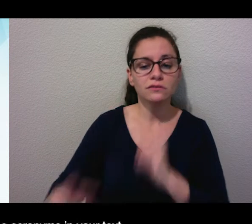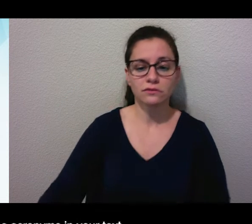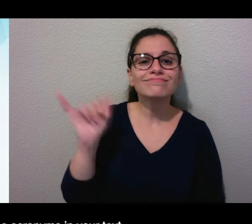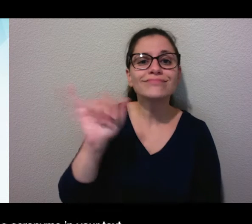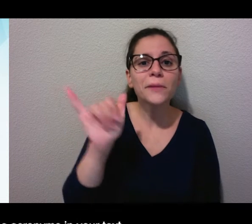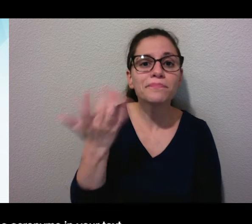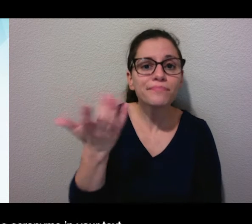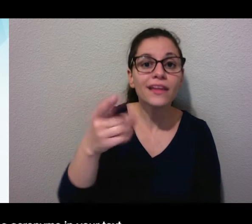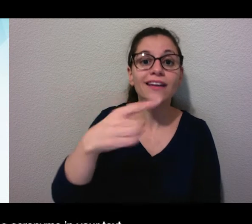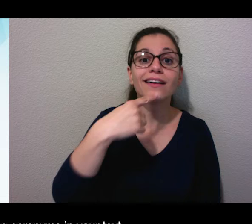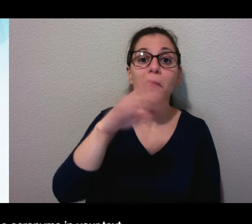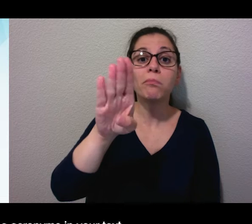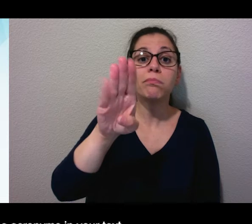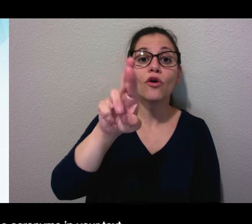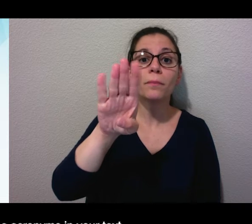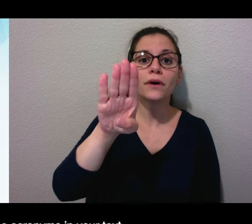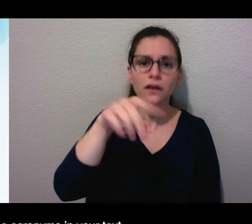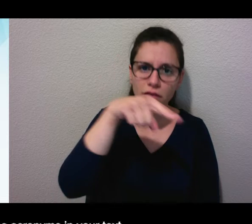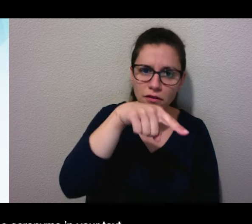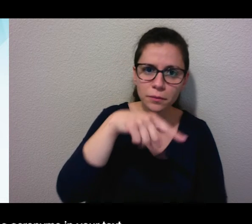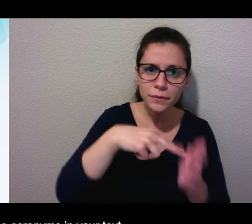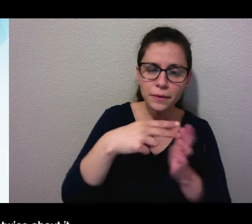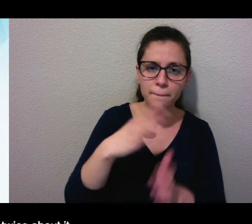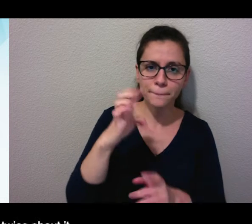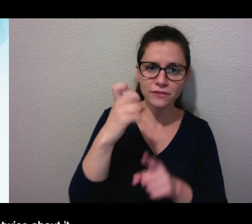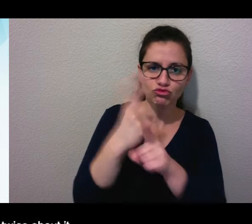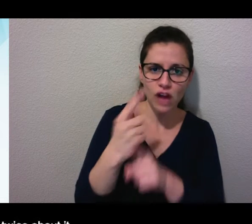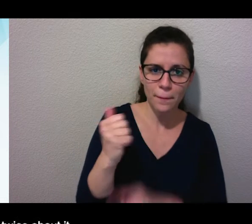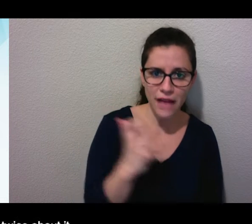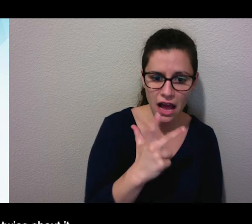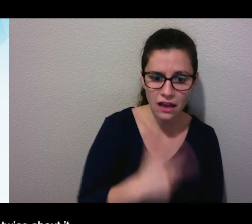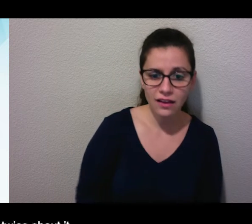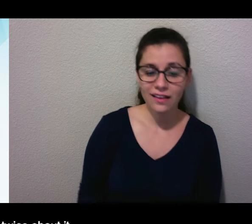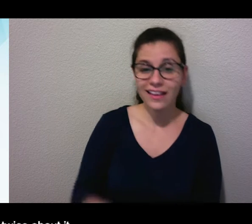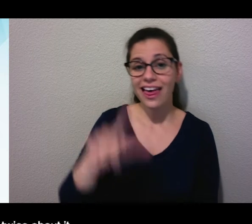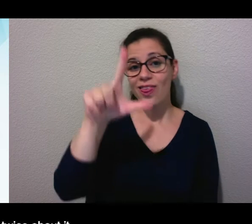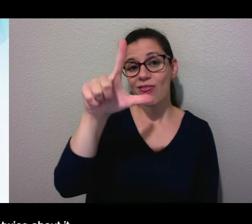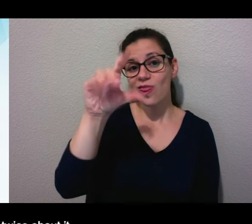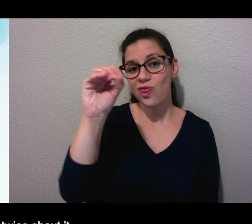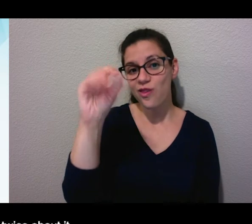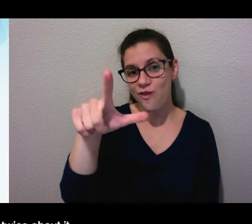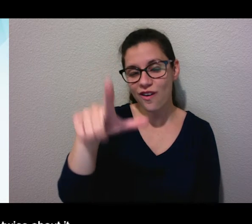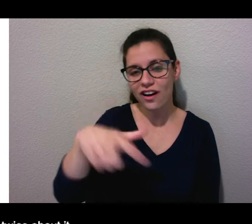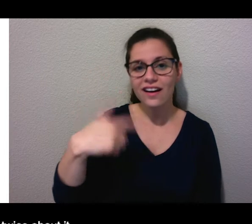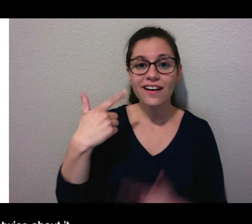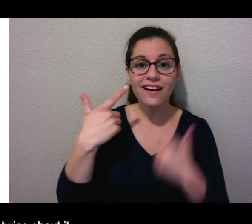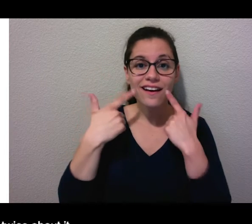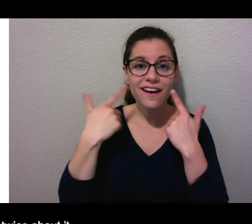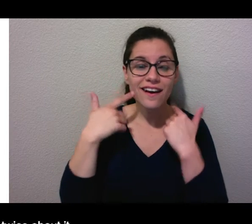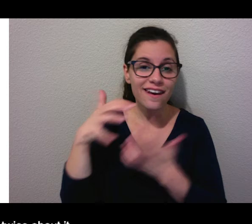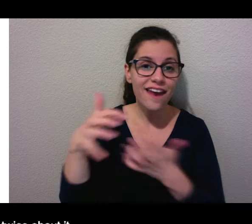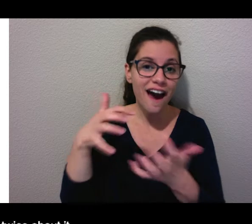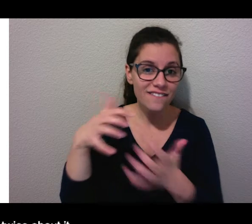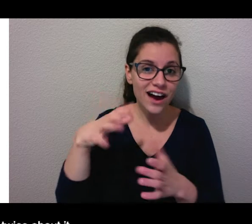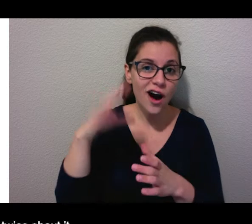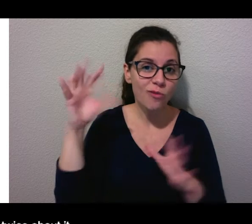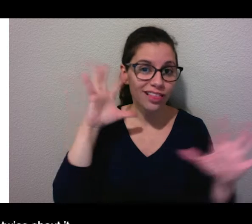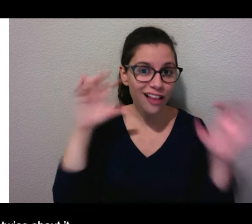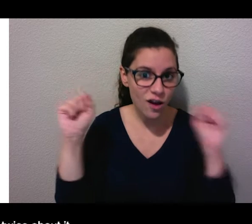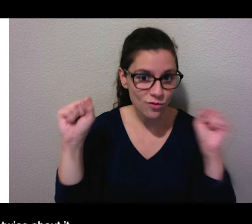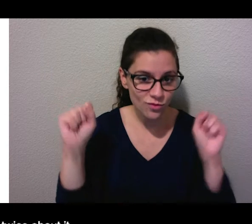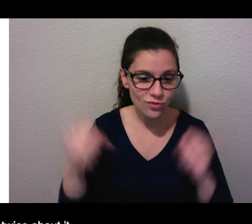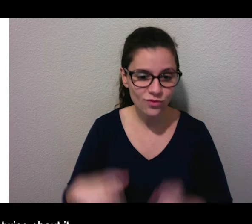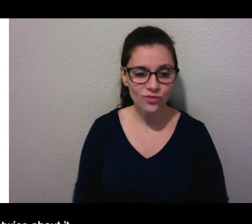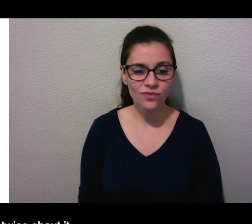You might even use acronyms in your text messages or on social media without thinking twice about it. Like